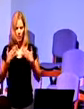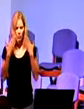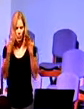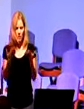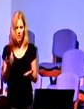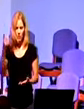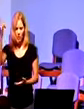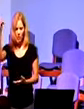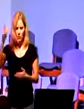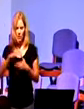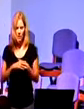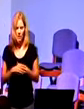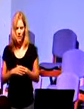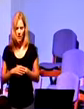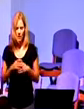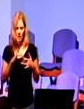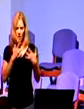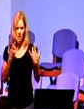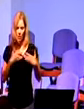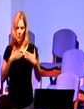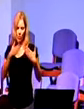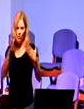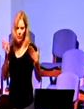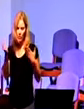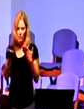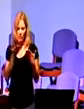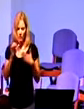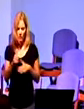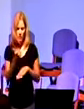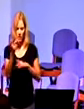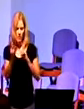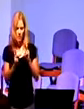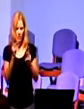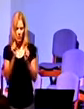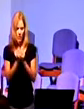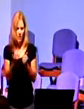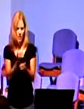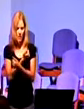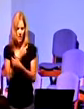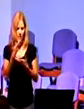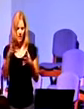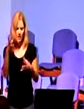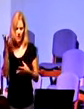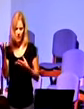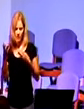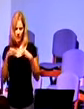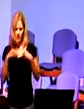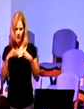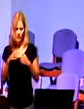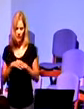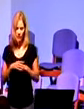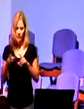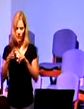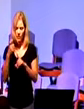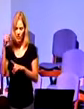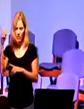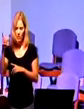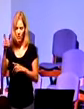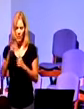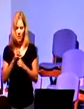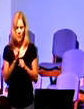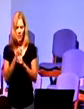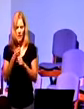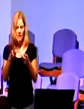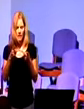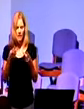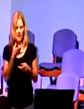you and hearts are open to serve others with the love that they have received from you. God, make this place